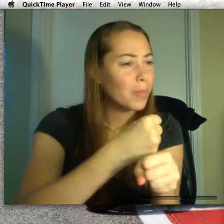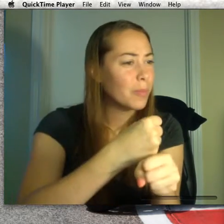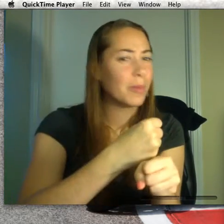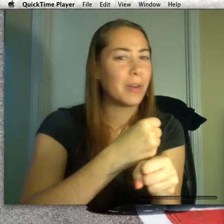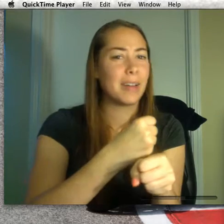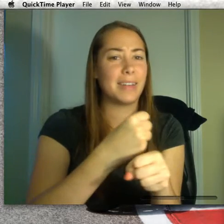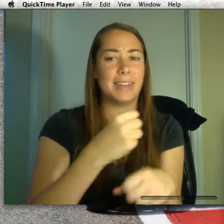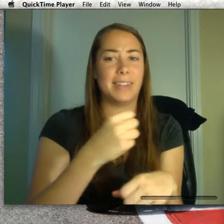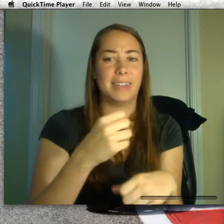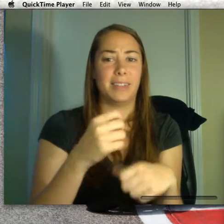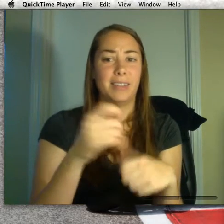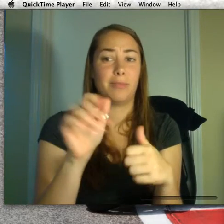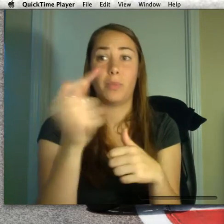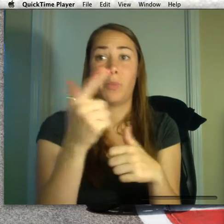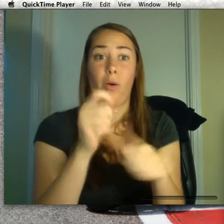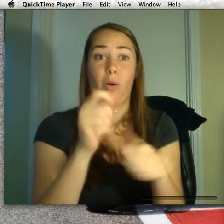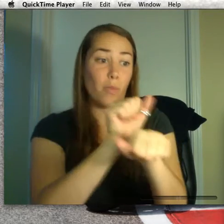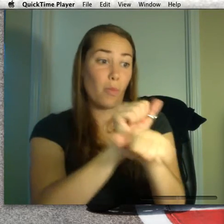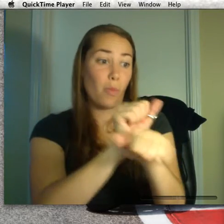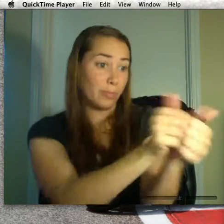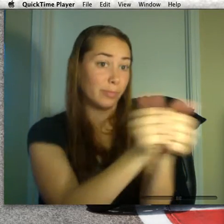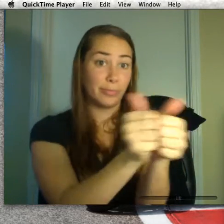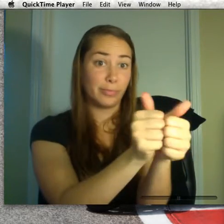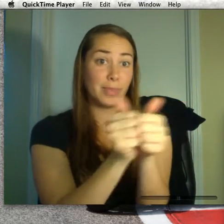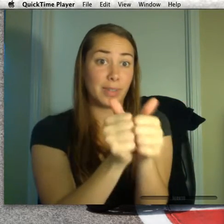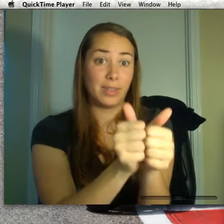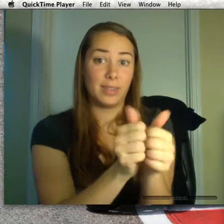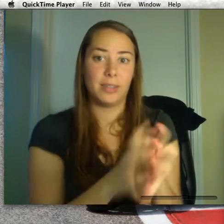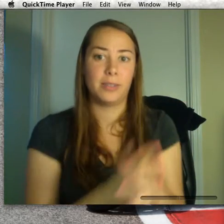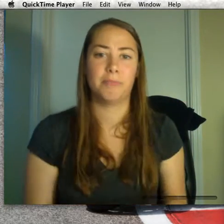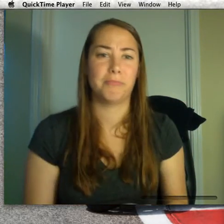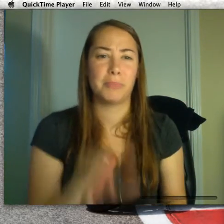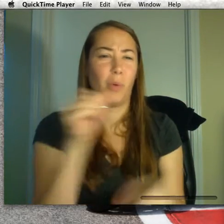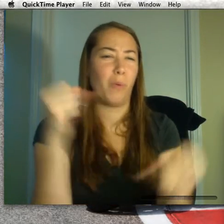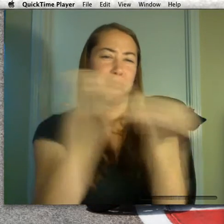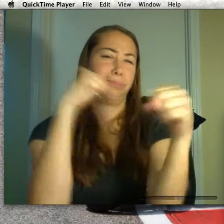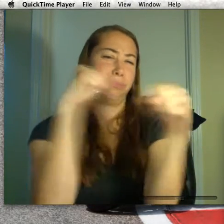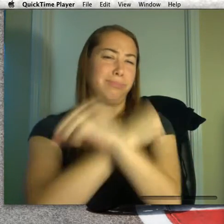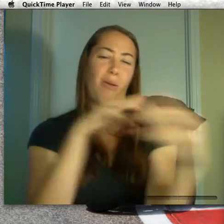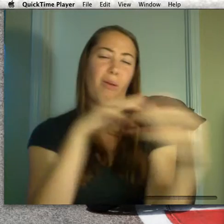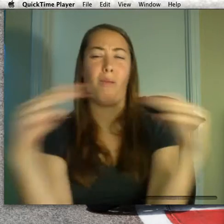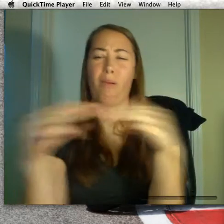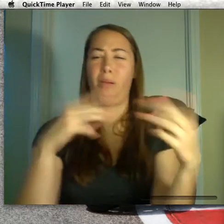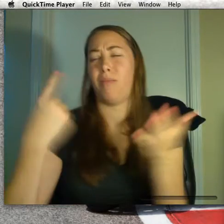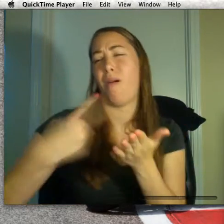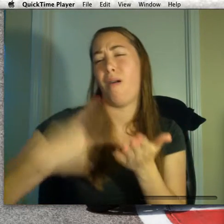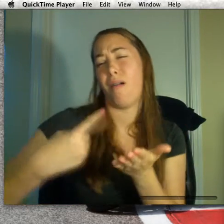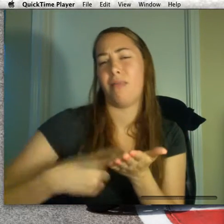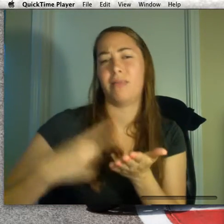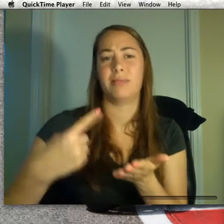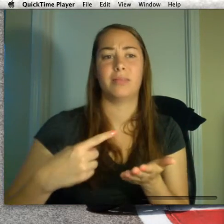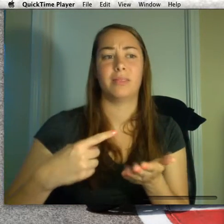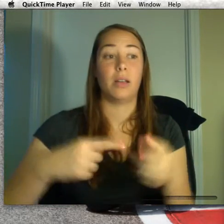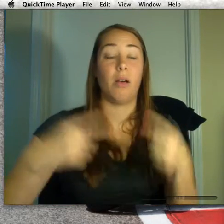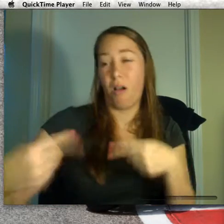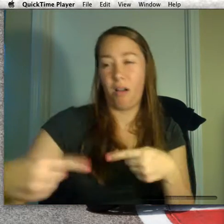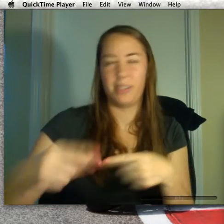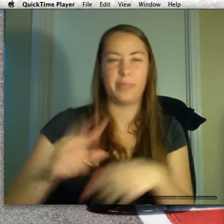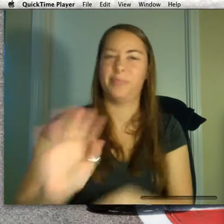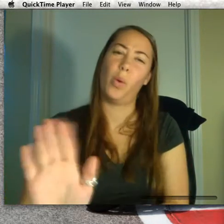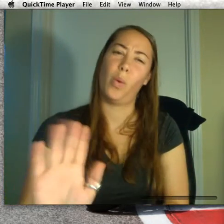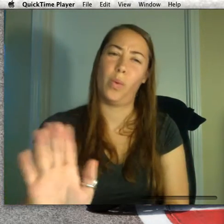politics of scarcity where we fight each other over what's left. Let's be about growth and inclusion. There is